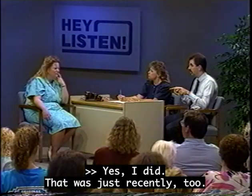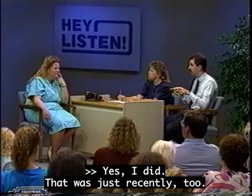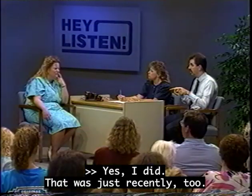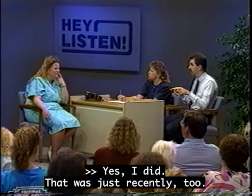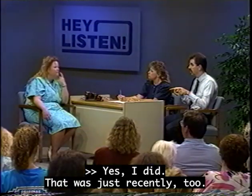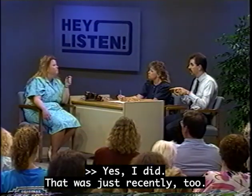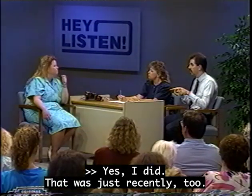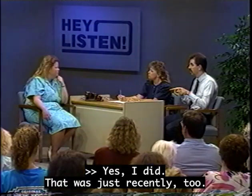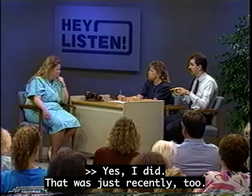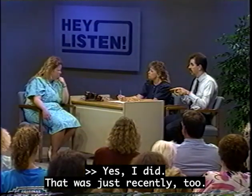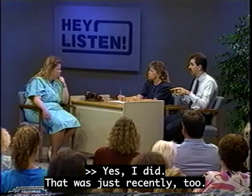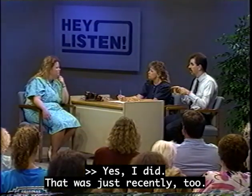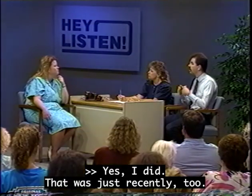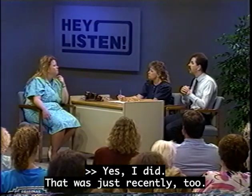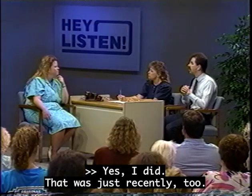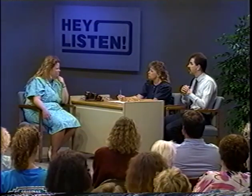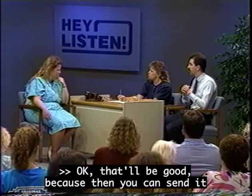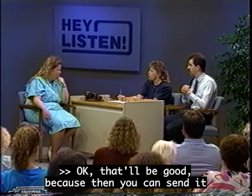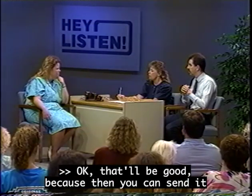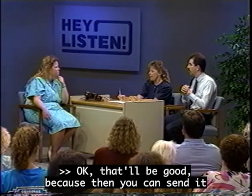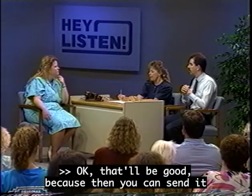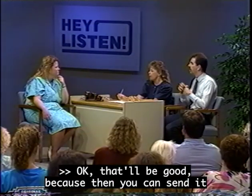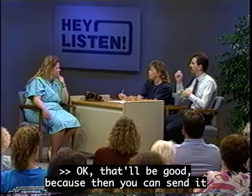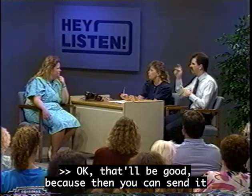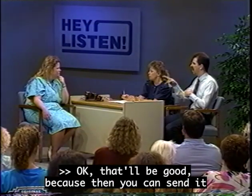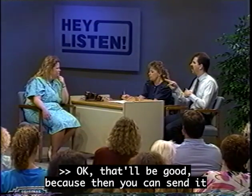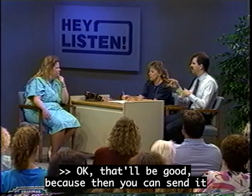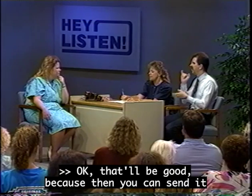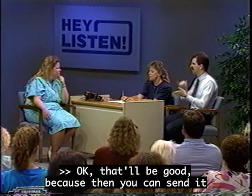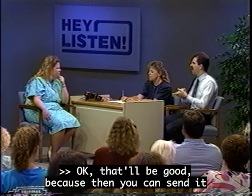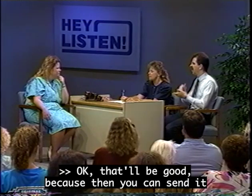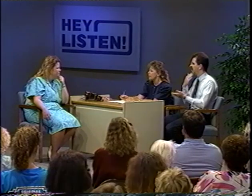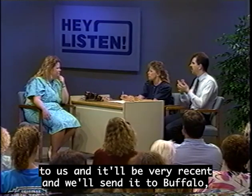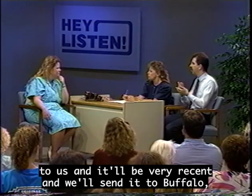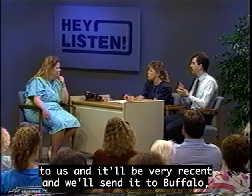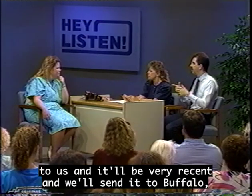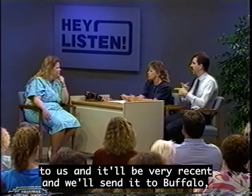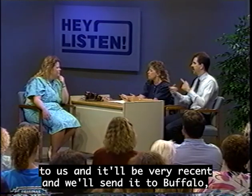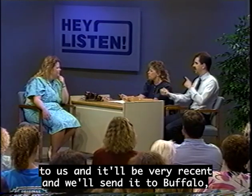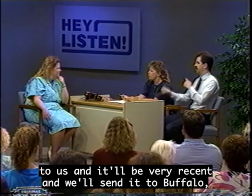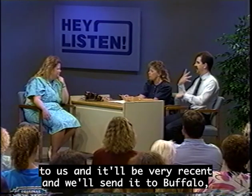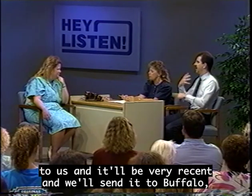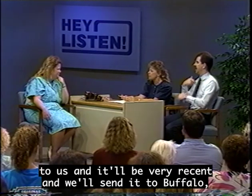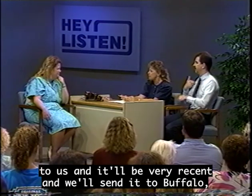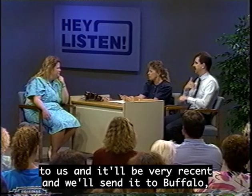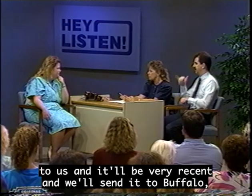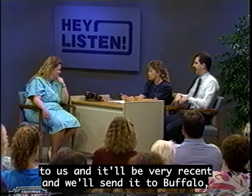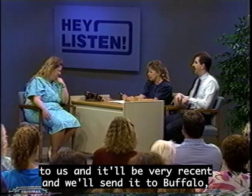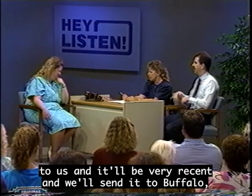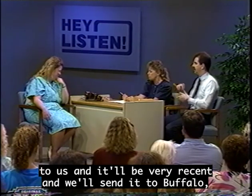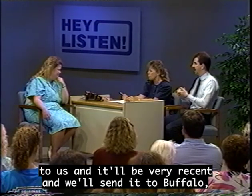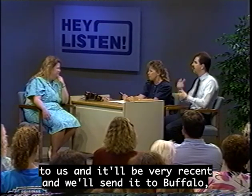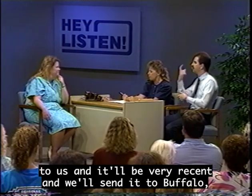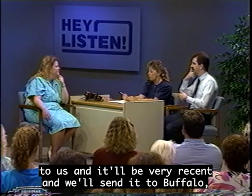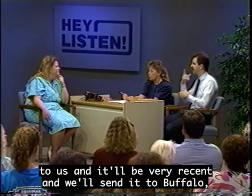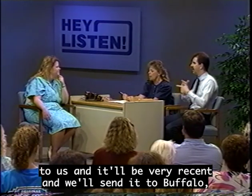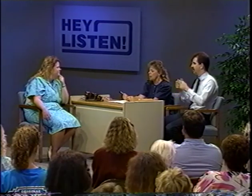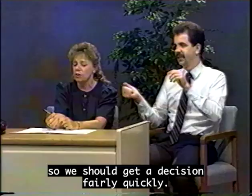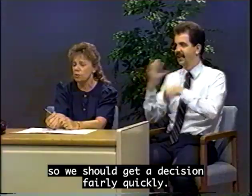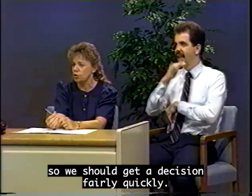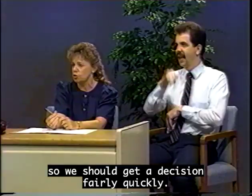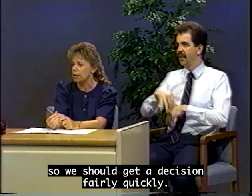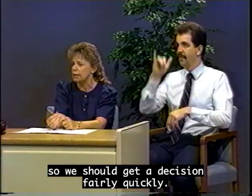Yes, I did. That was just recently, too. Okay, that'll be good because then you can send it to us and it'll be very recent and we'll send it to